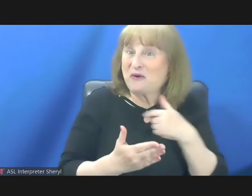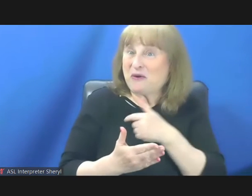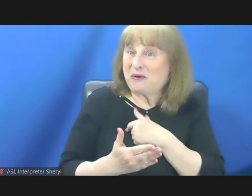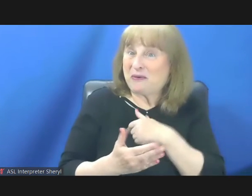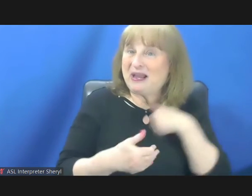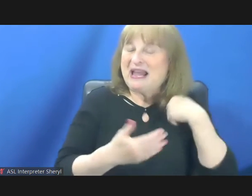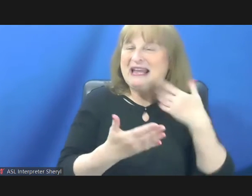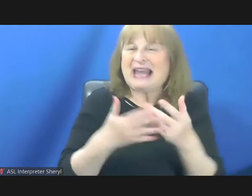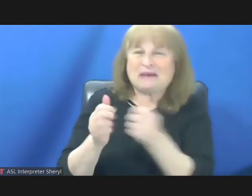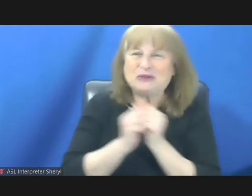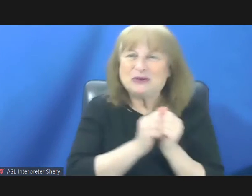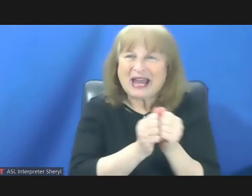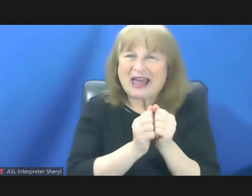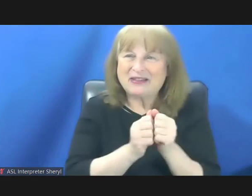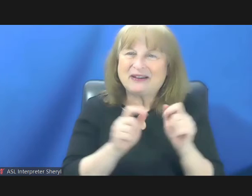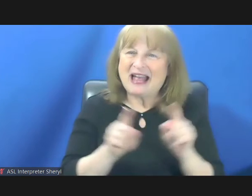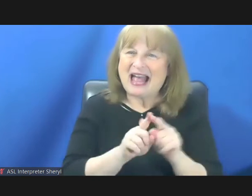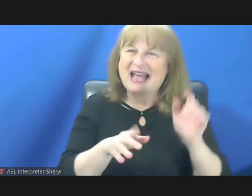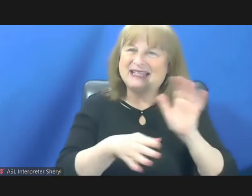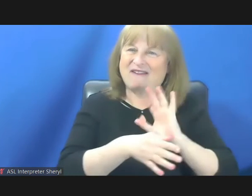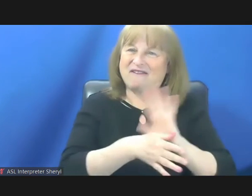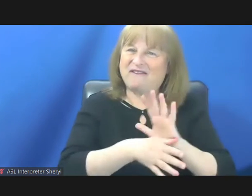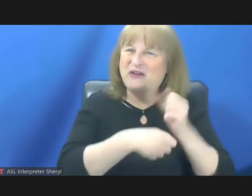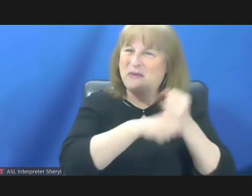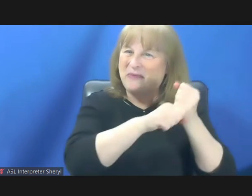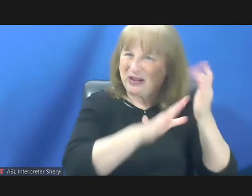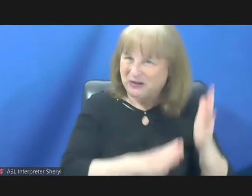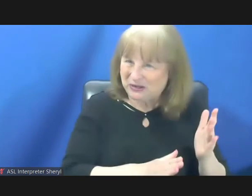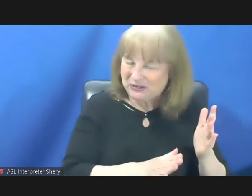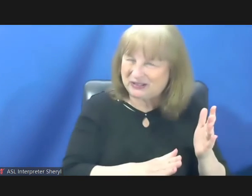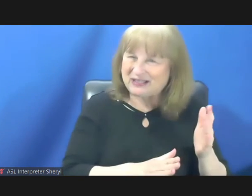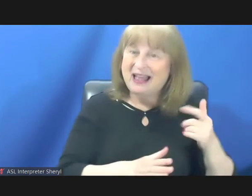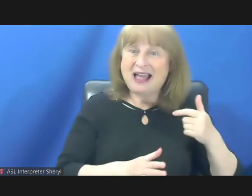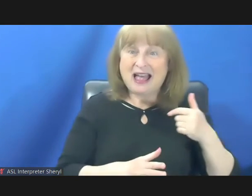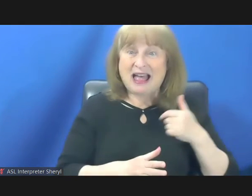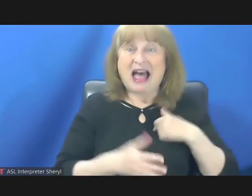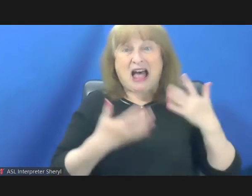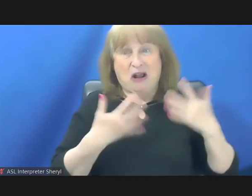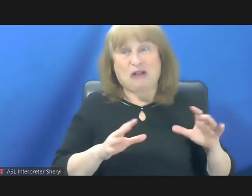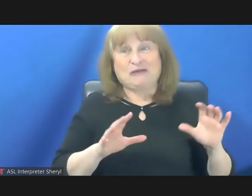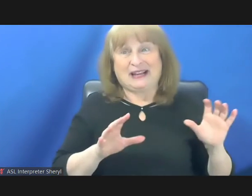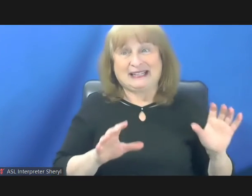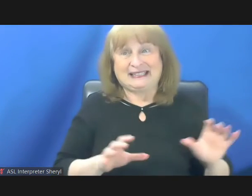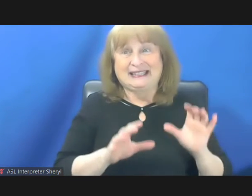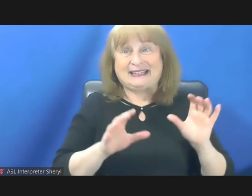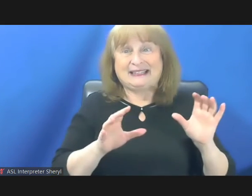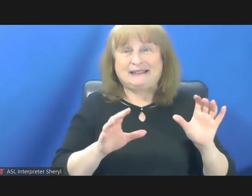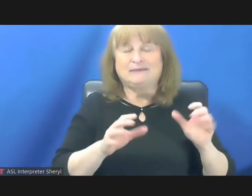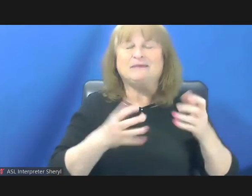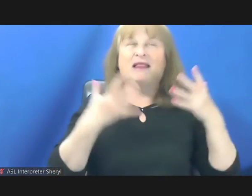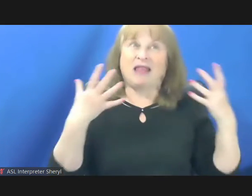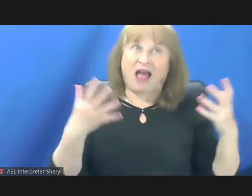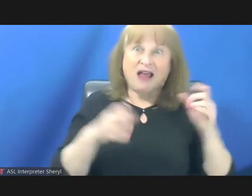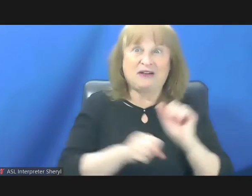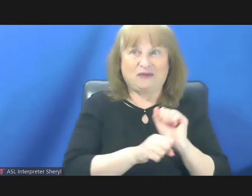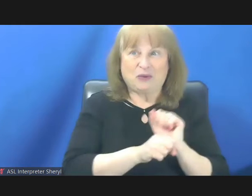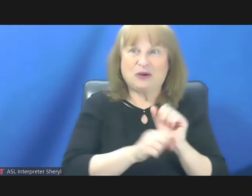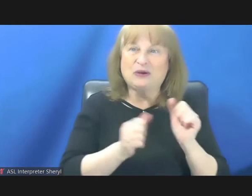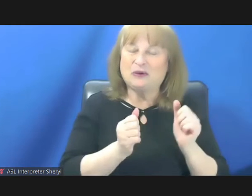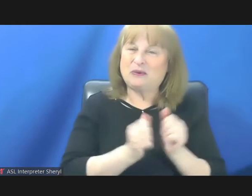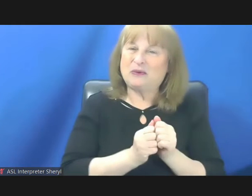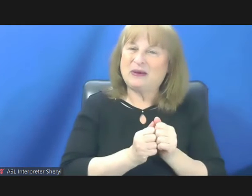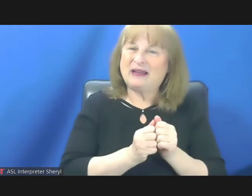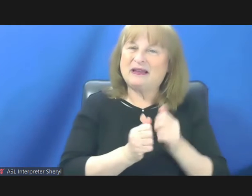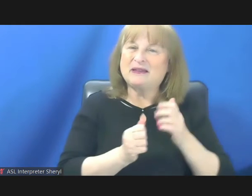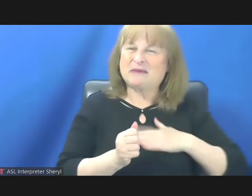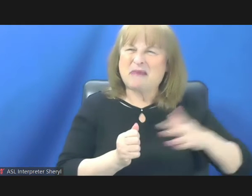came together as filmmakers, I've already done a bunch of work with my